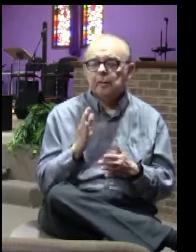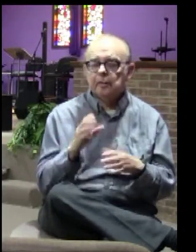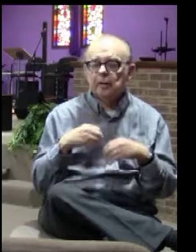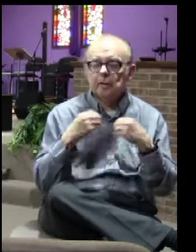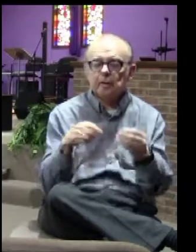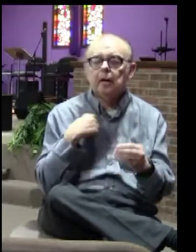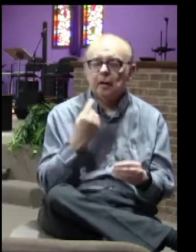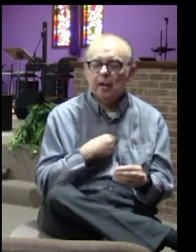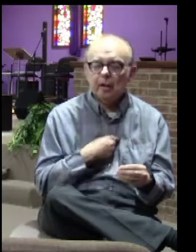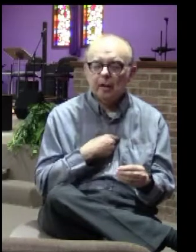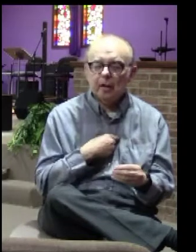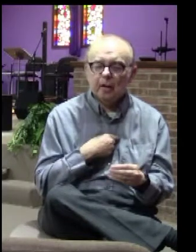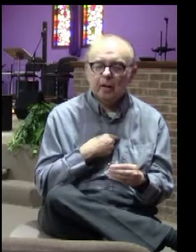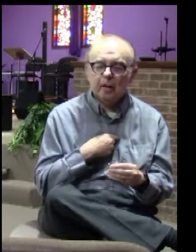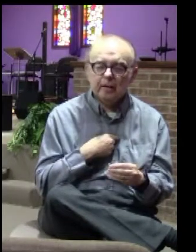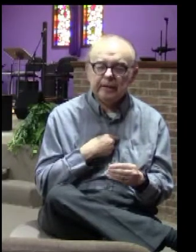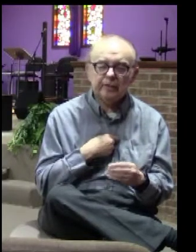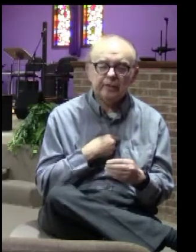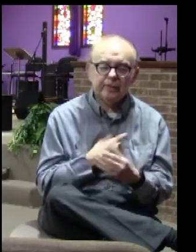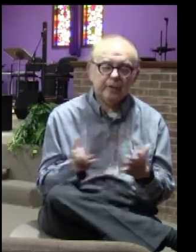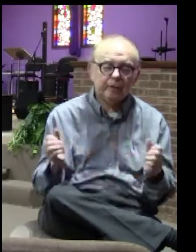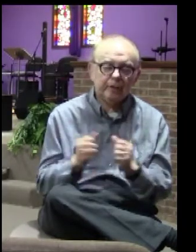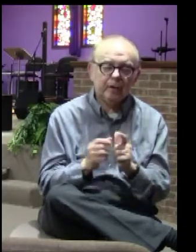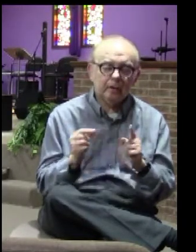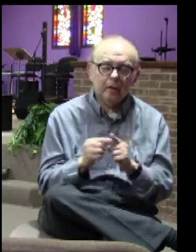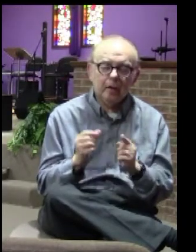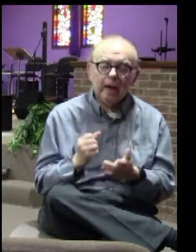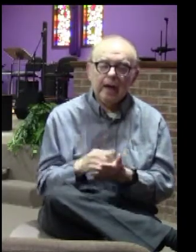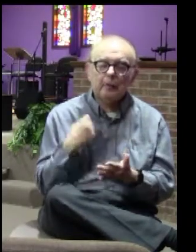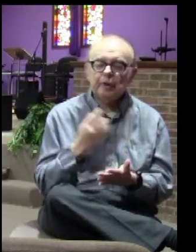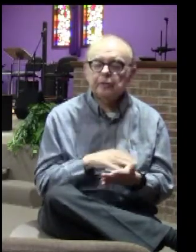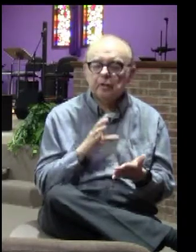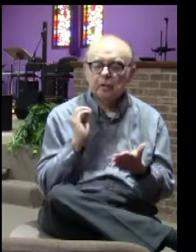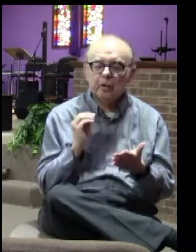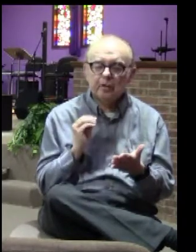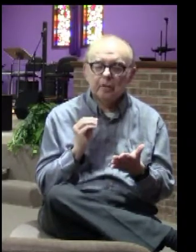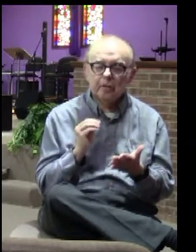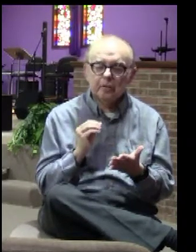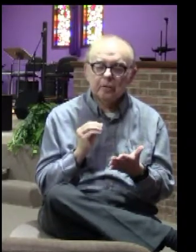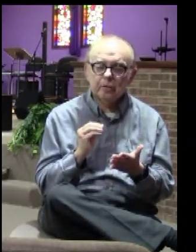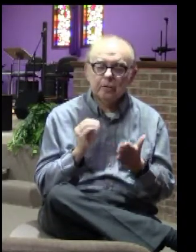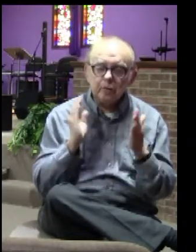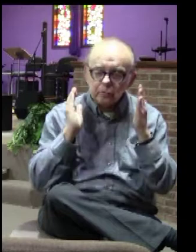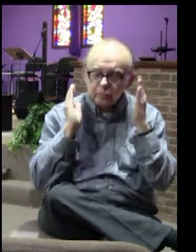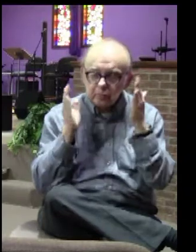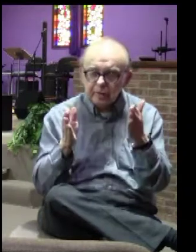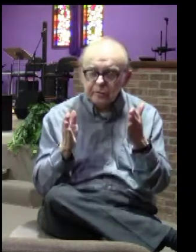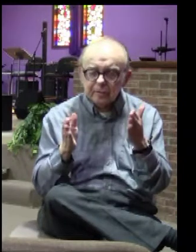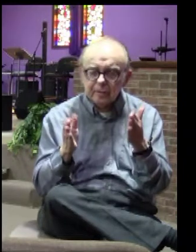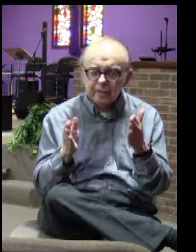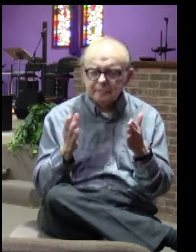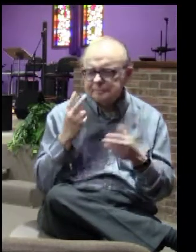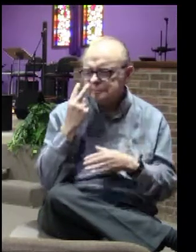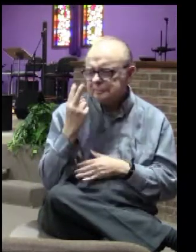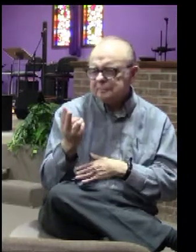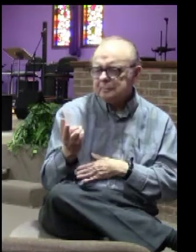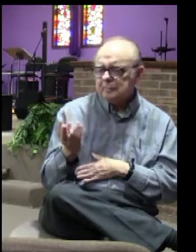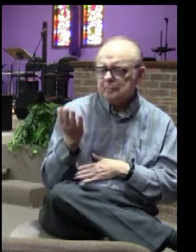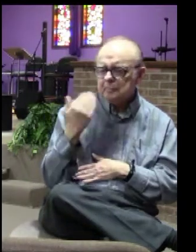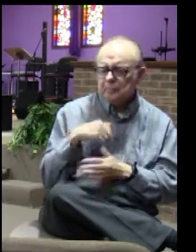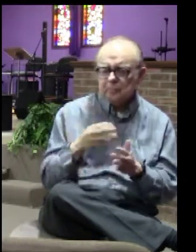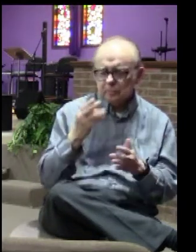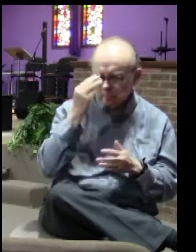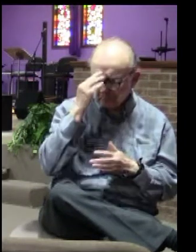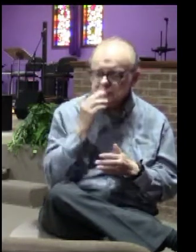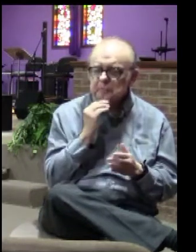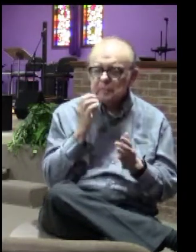has given us stuff in His Word to help us to learn, to listen. You see, if you go back to